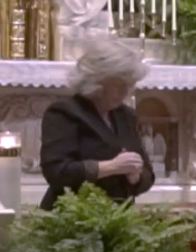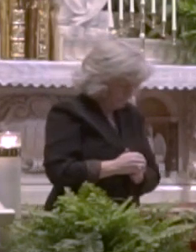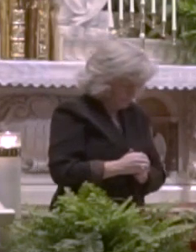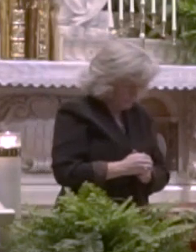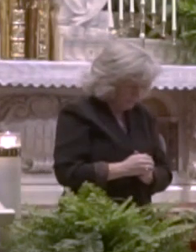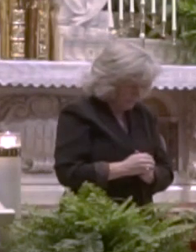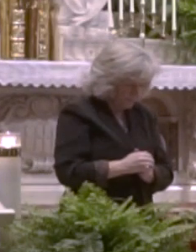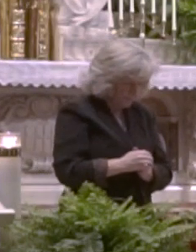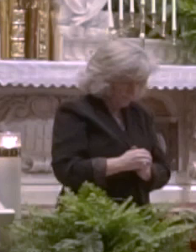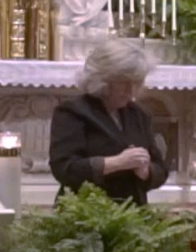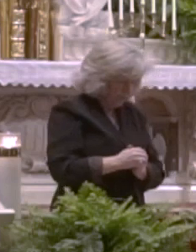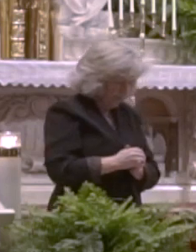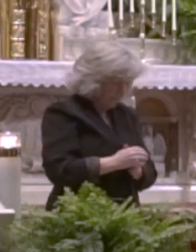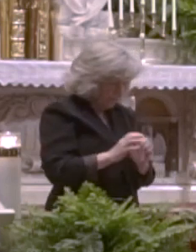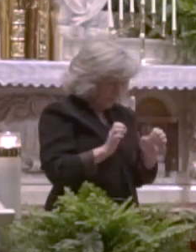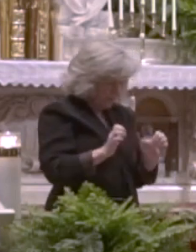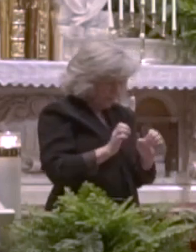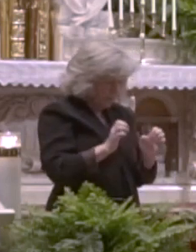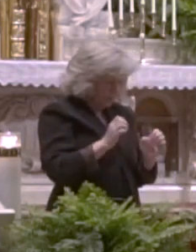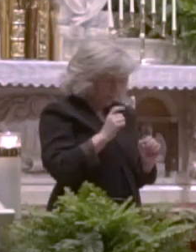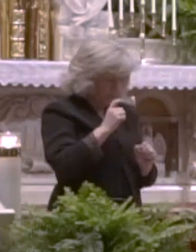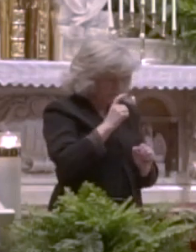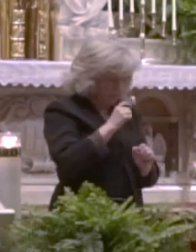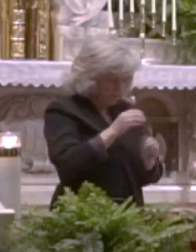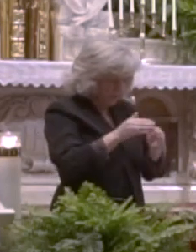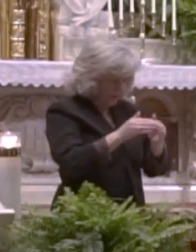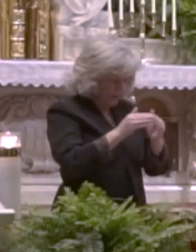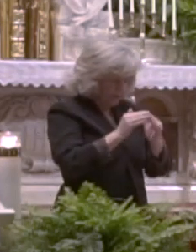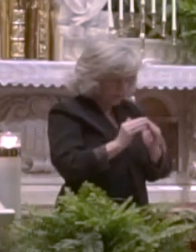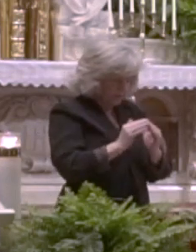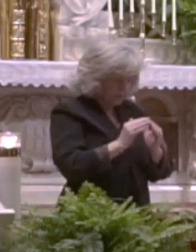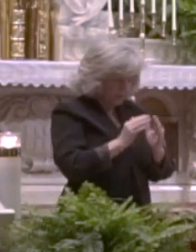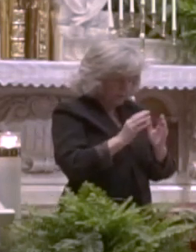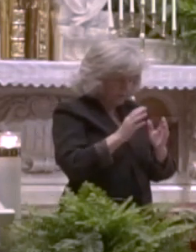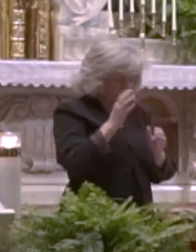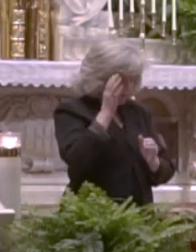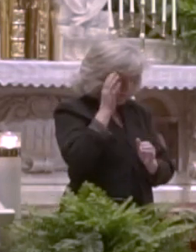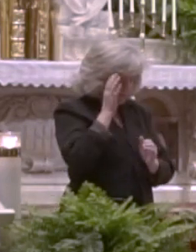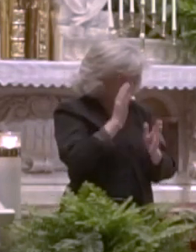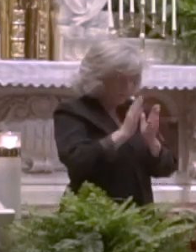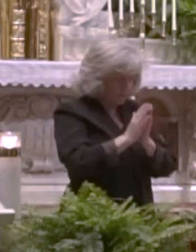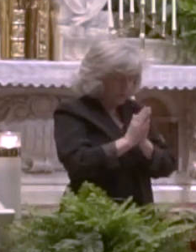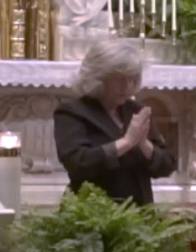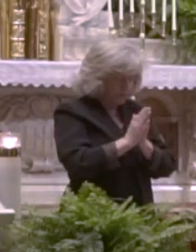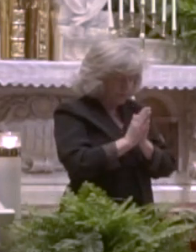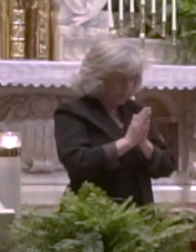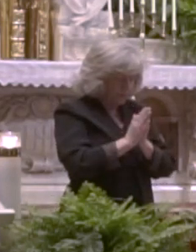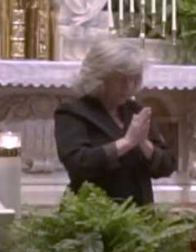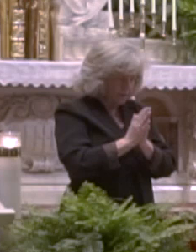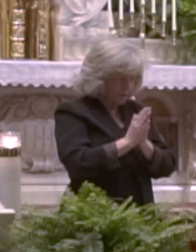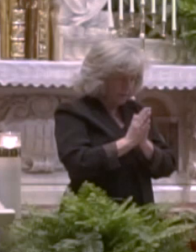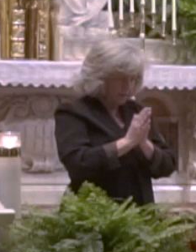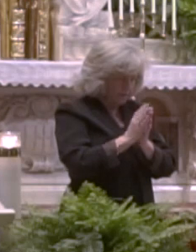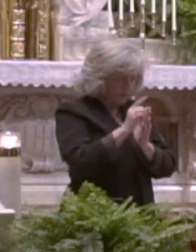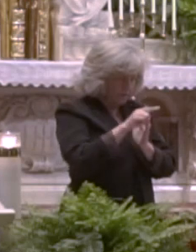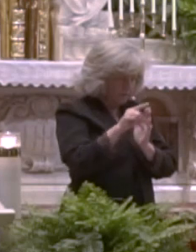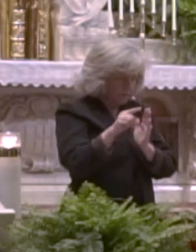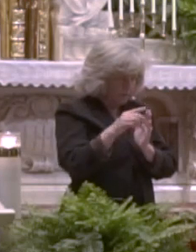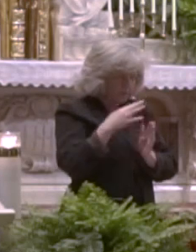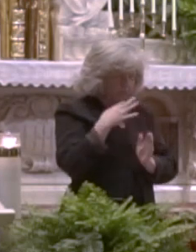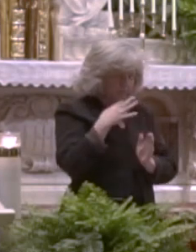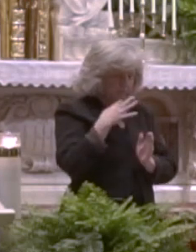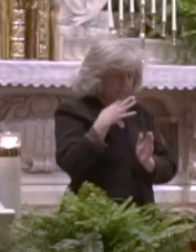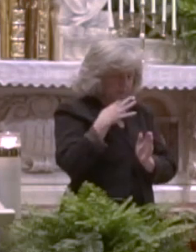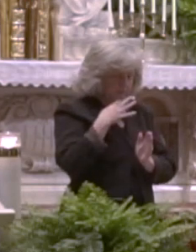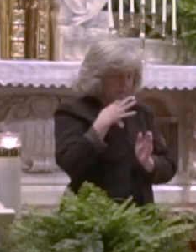the Paschal mystery, we ask you to hear the prayers that we place before you today, those we have spoken